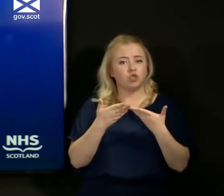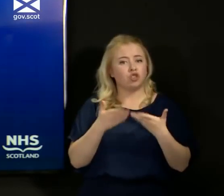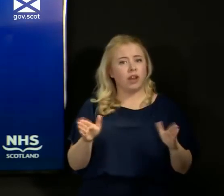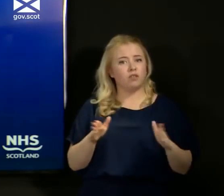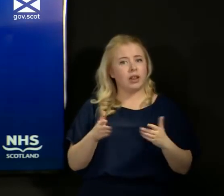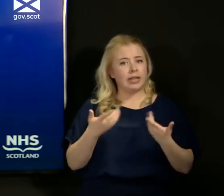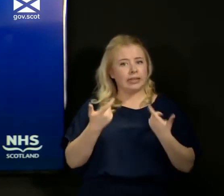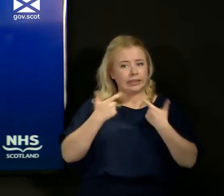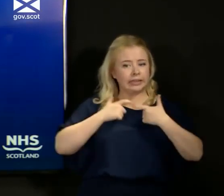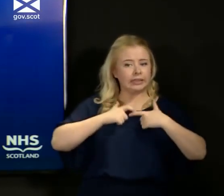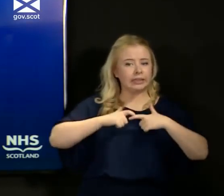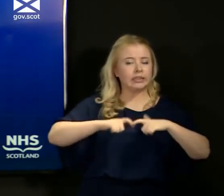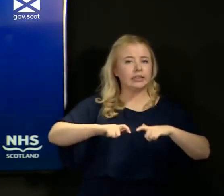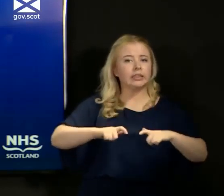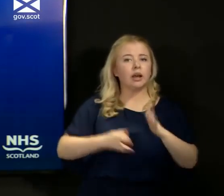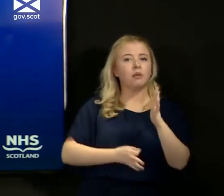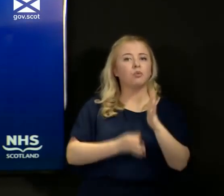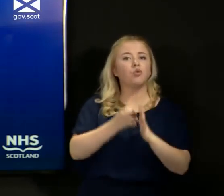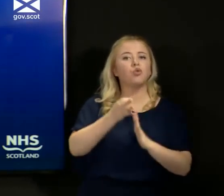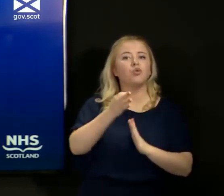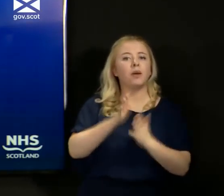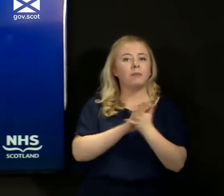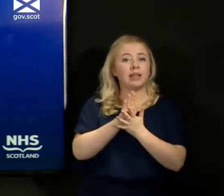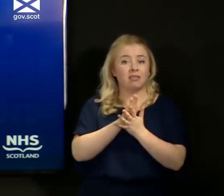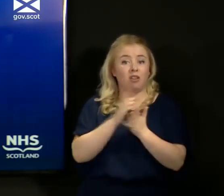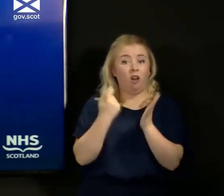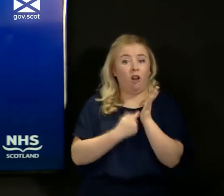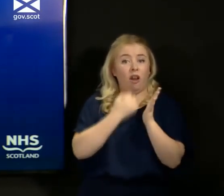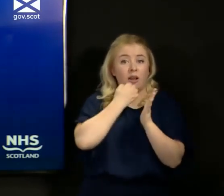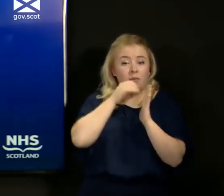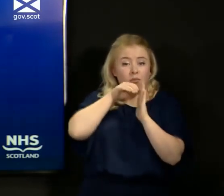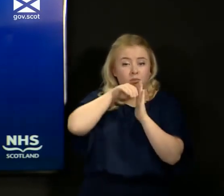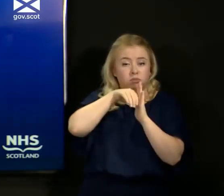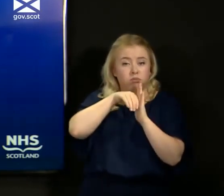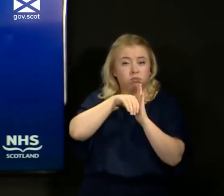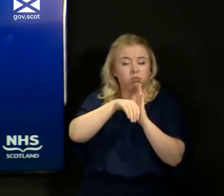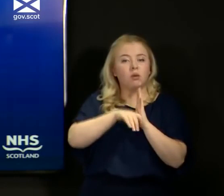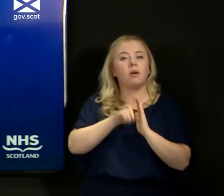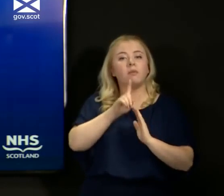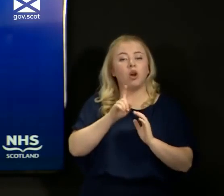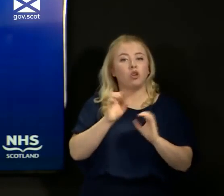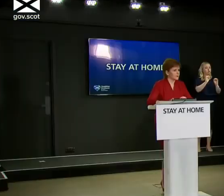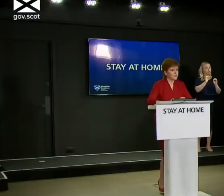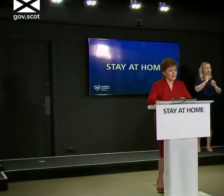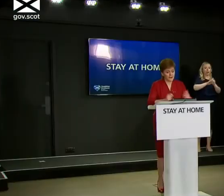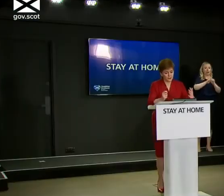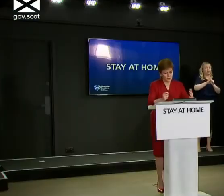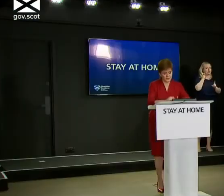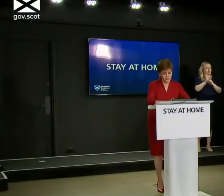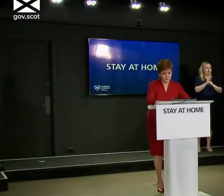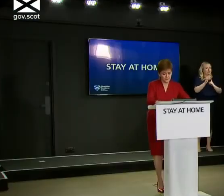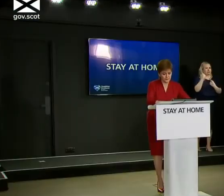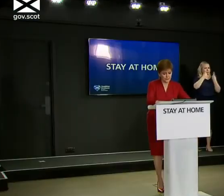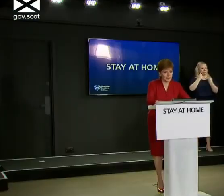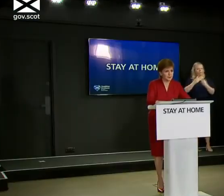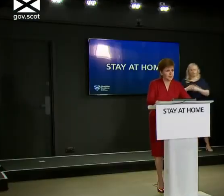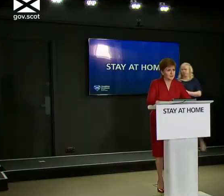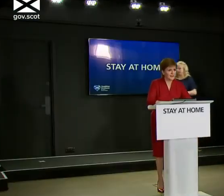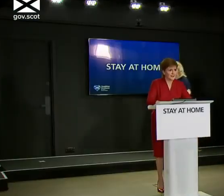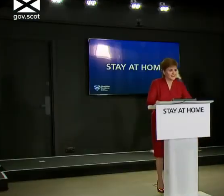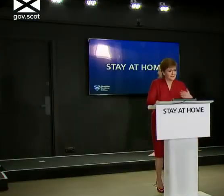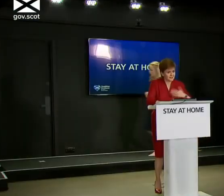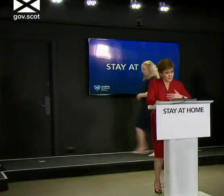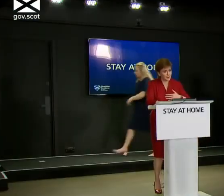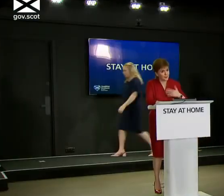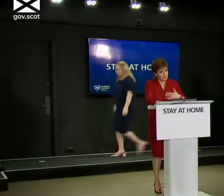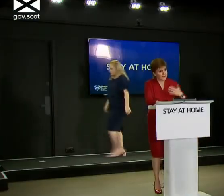is stable and improving, and there's no particular areas that at this moment in time are causing me any concern at all. Okay. I don't want to blind people